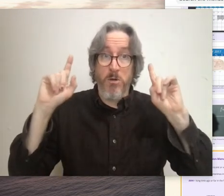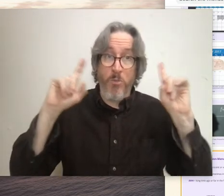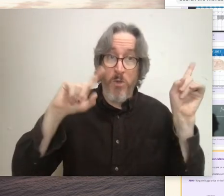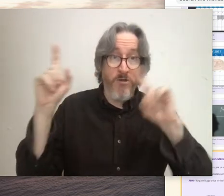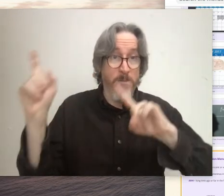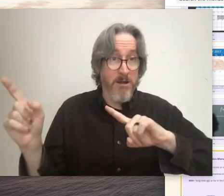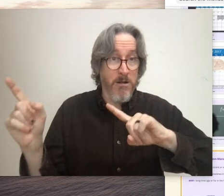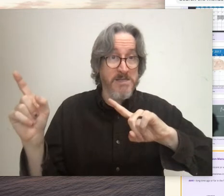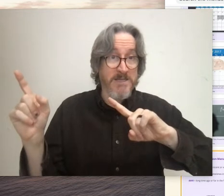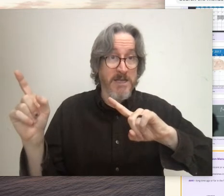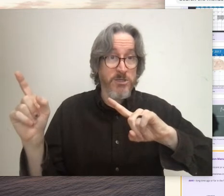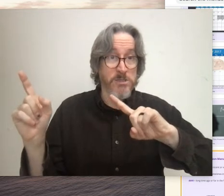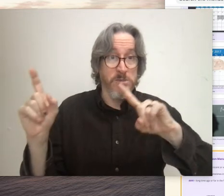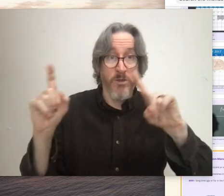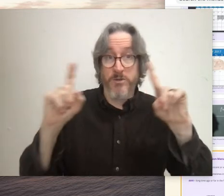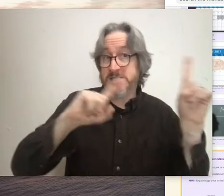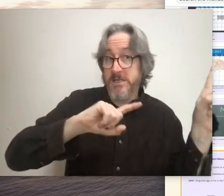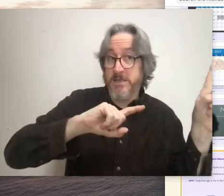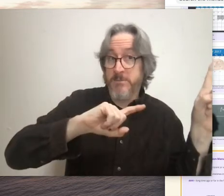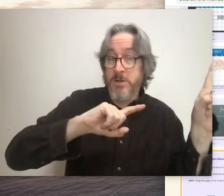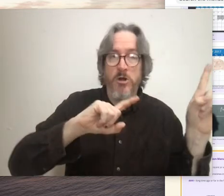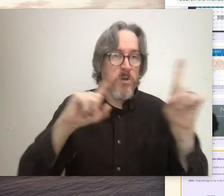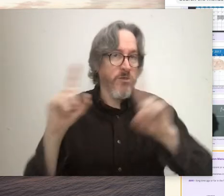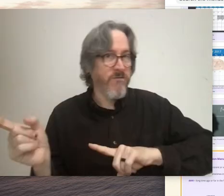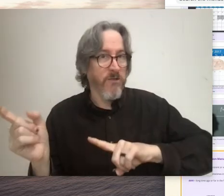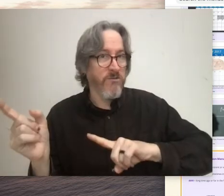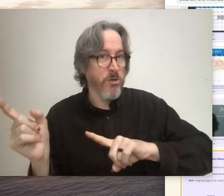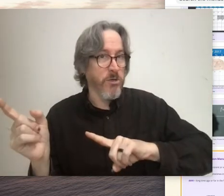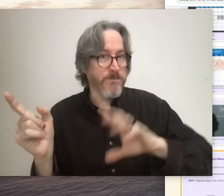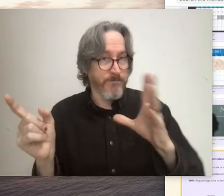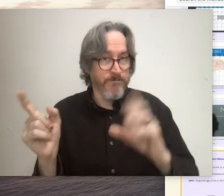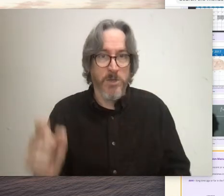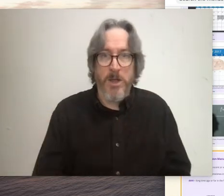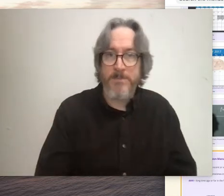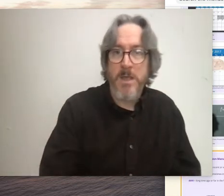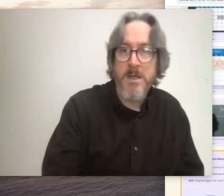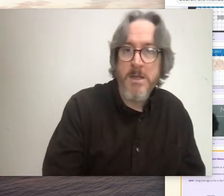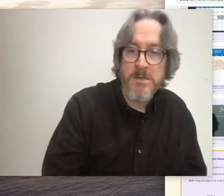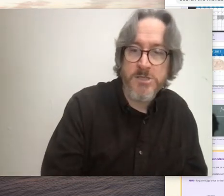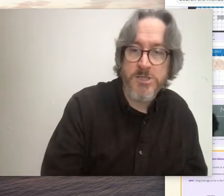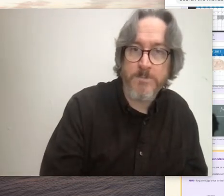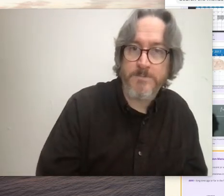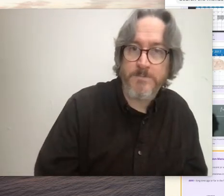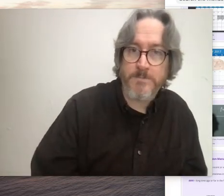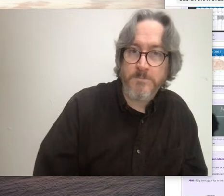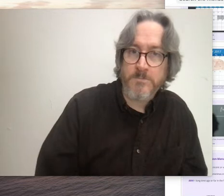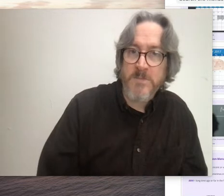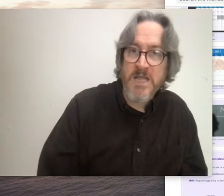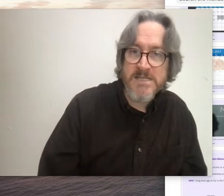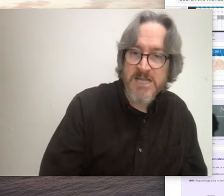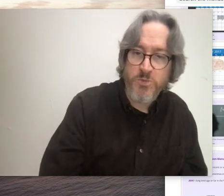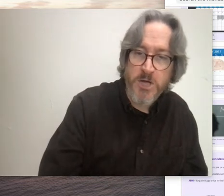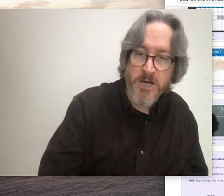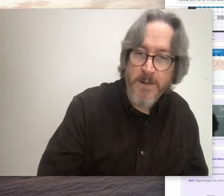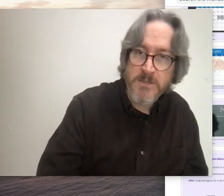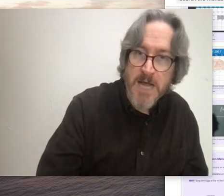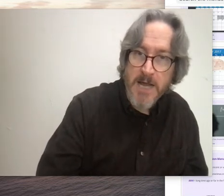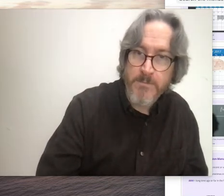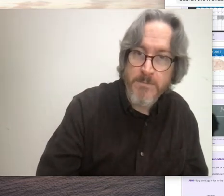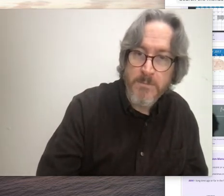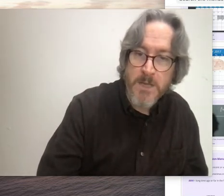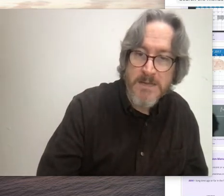show whether it met our expectations, whether it exceeded them, or whether it fell short. Okay. So in this case, we're talking